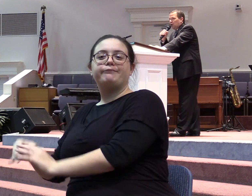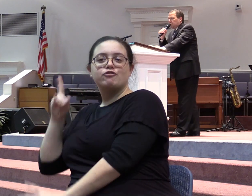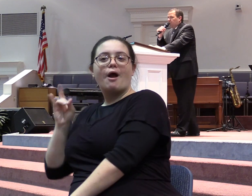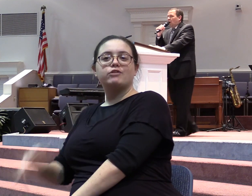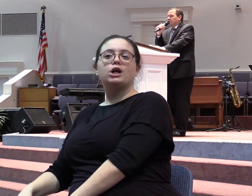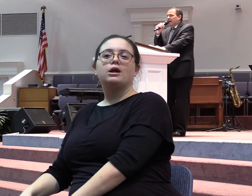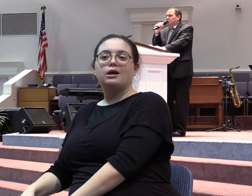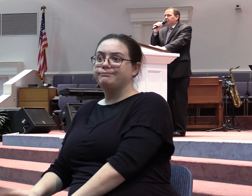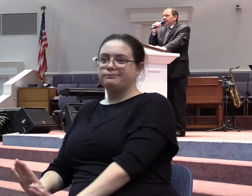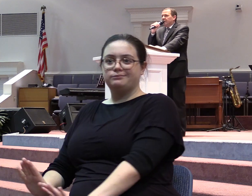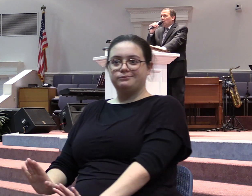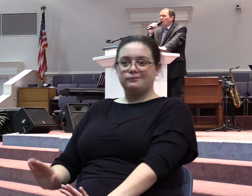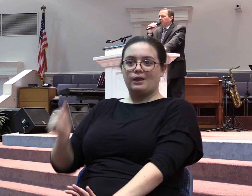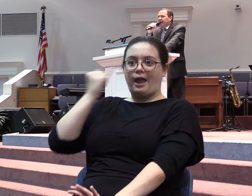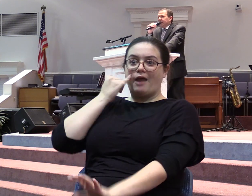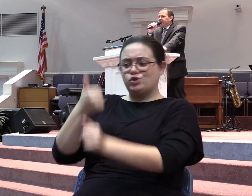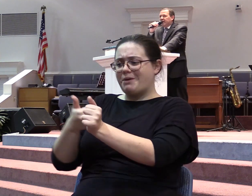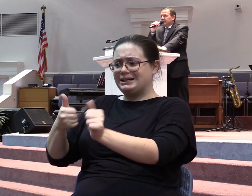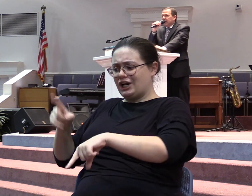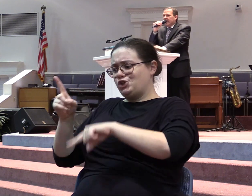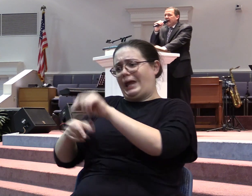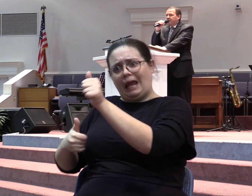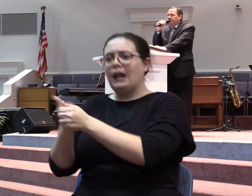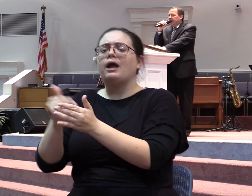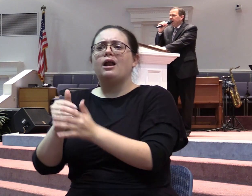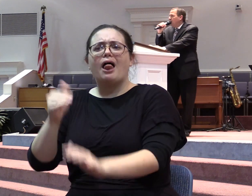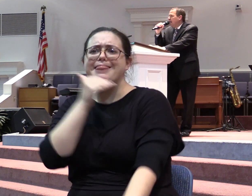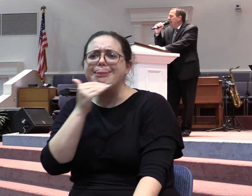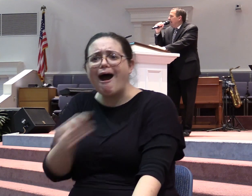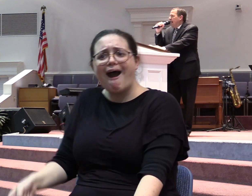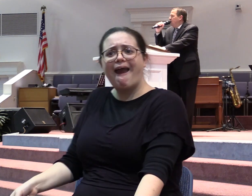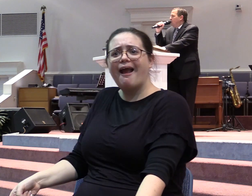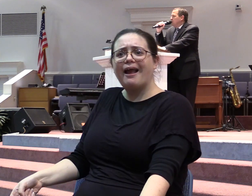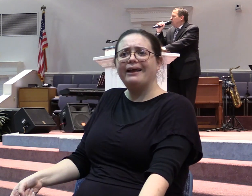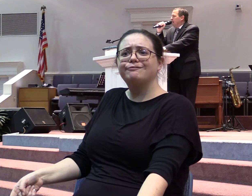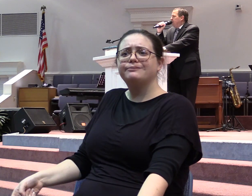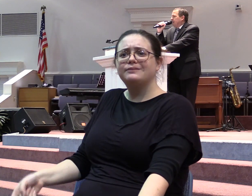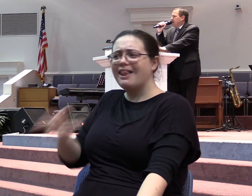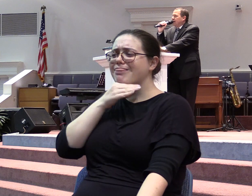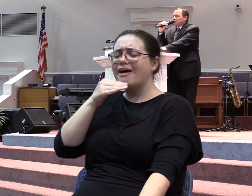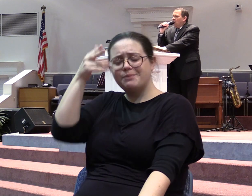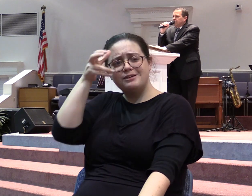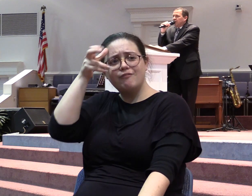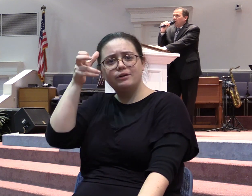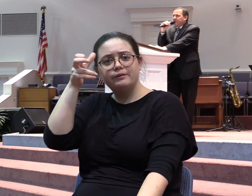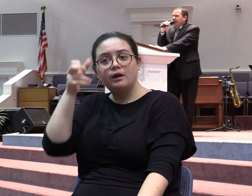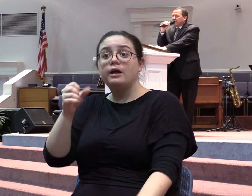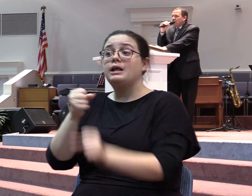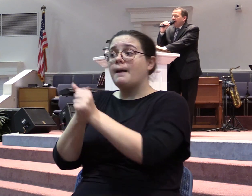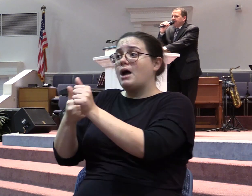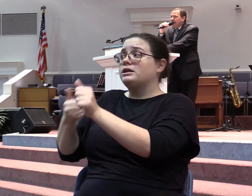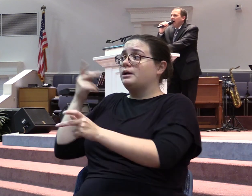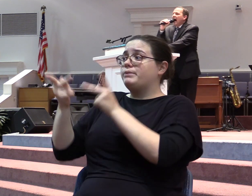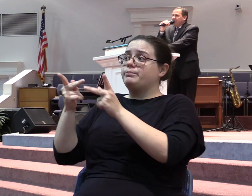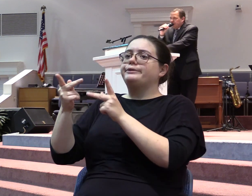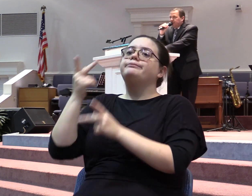That's right. Once you've walked out, you can never walk back in. That's a lie from hell. And I'm know there's probably backsliders watching the webcast